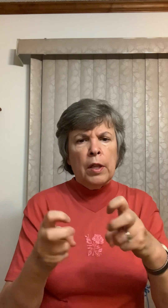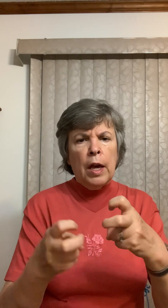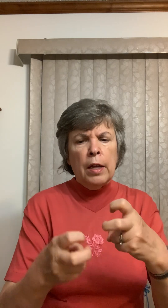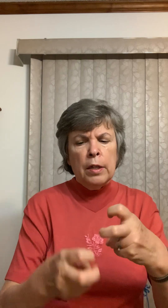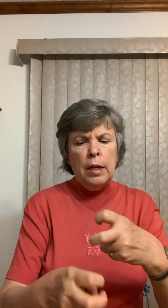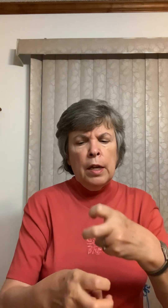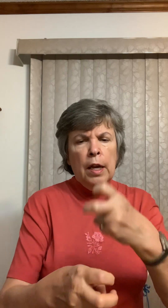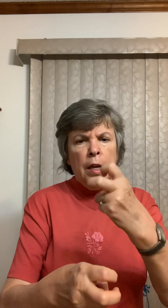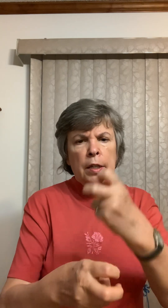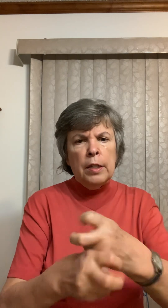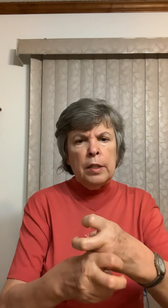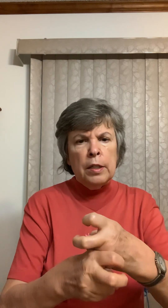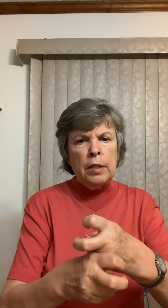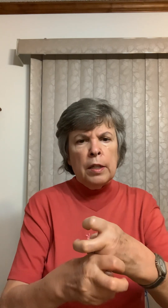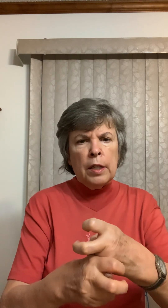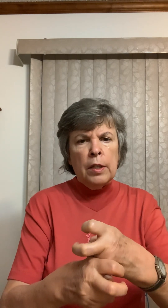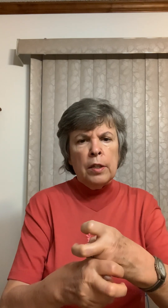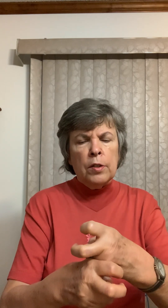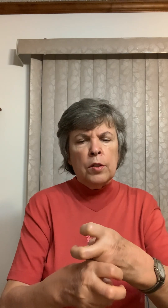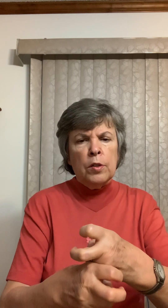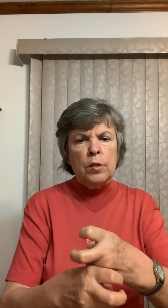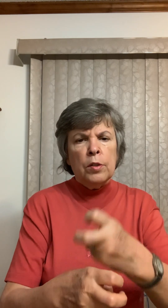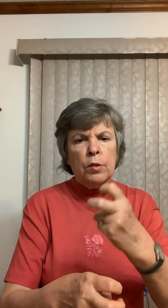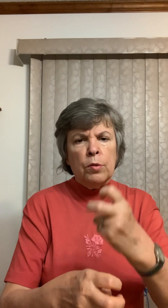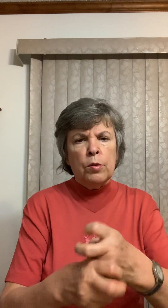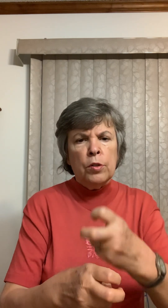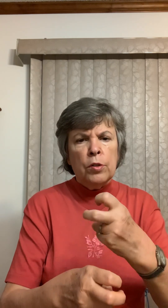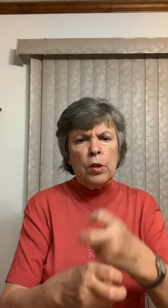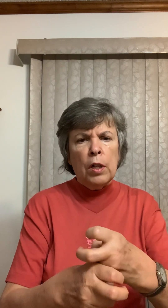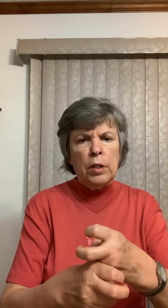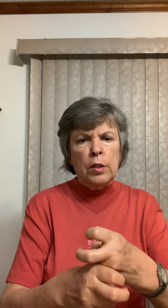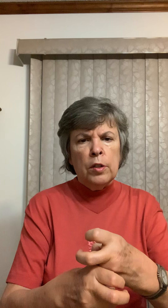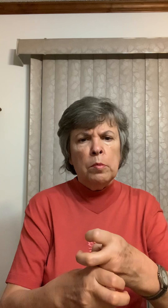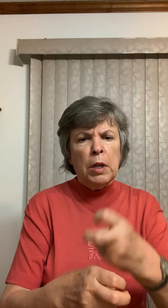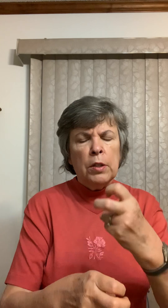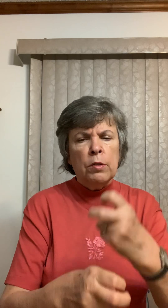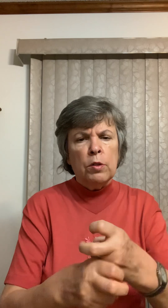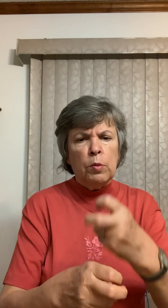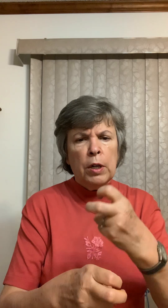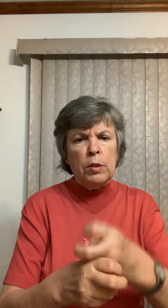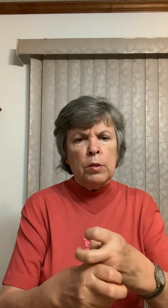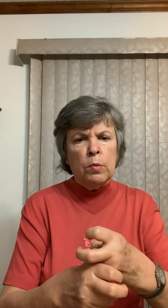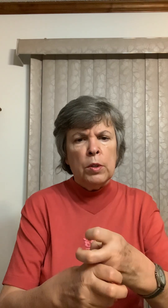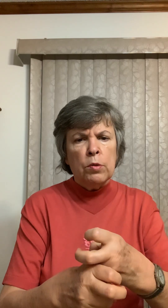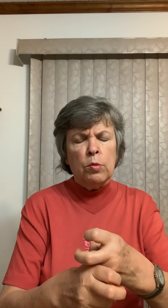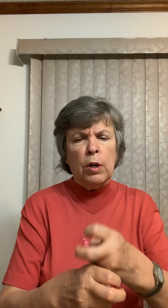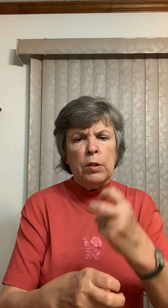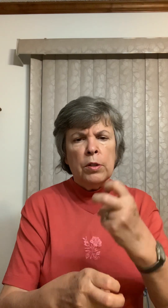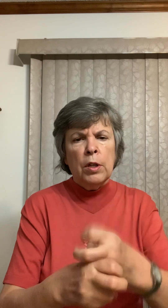that and hit like this. So solid, you might do it twice, once or twice.